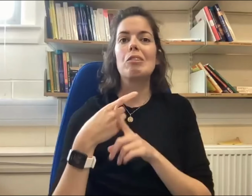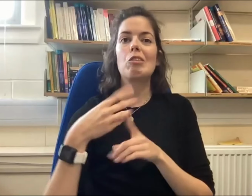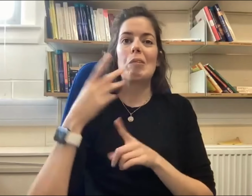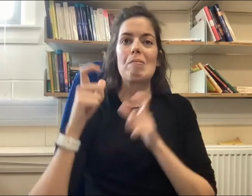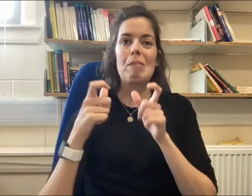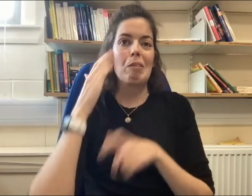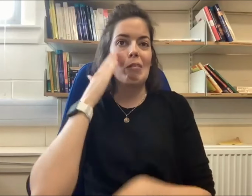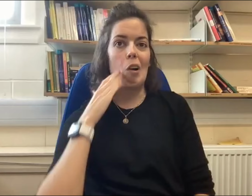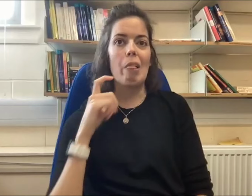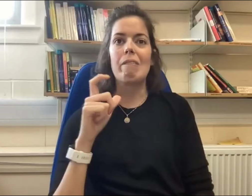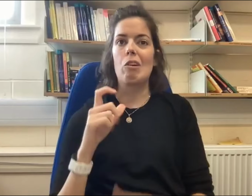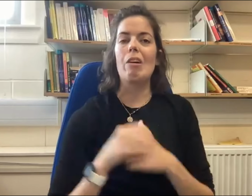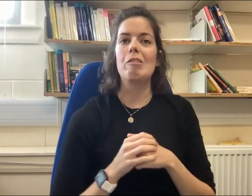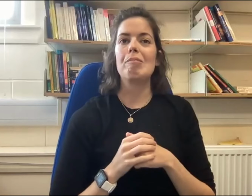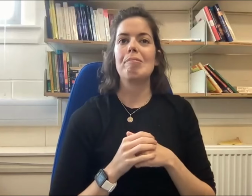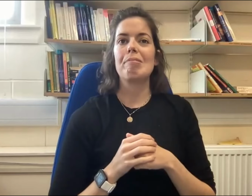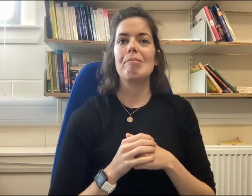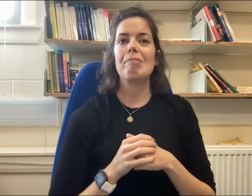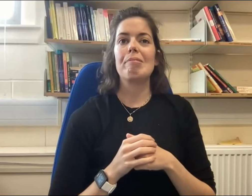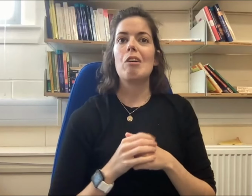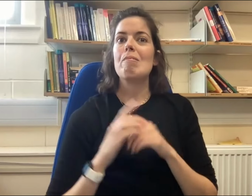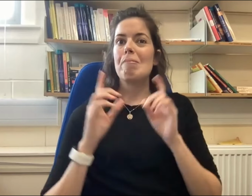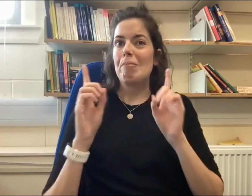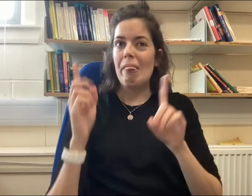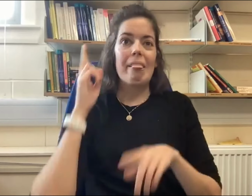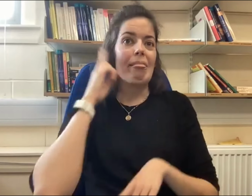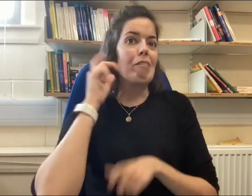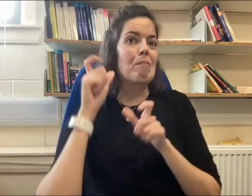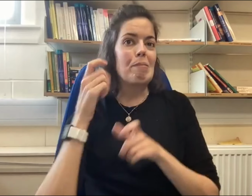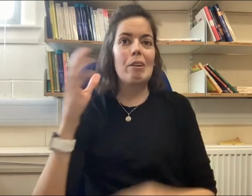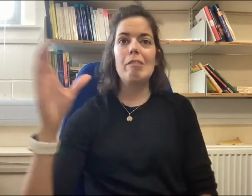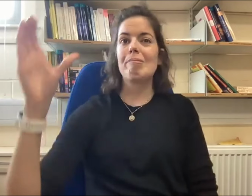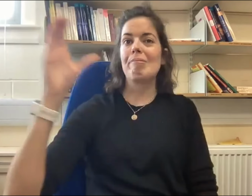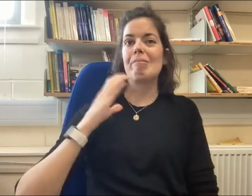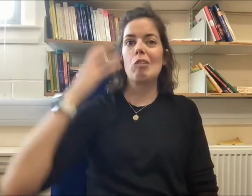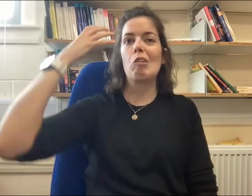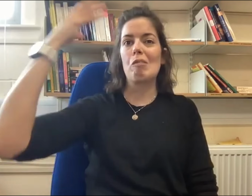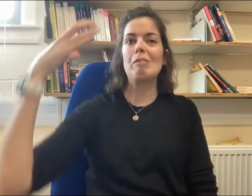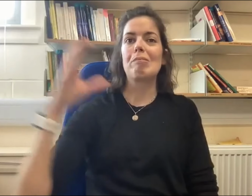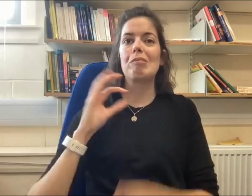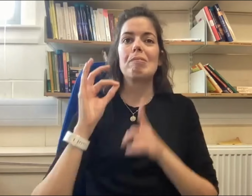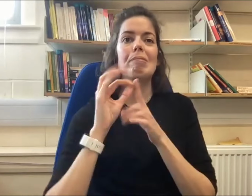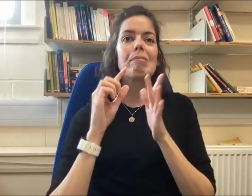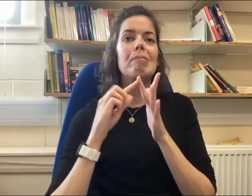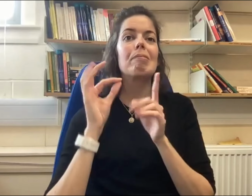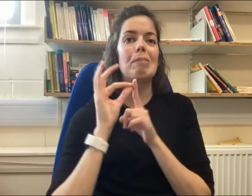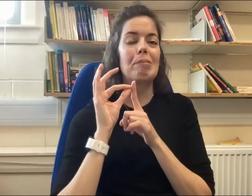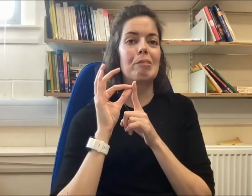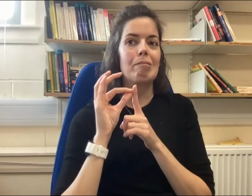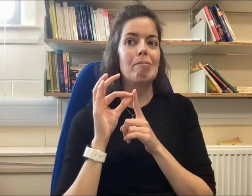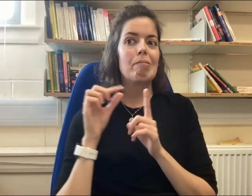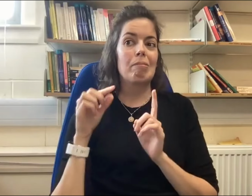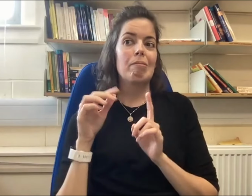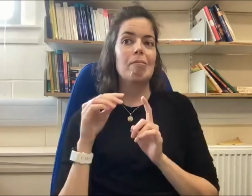disproportionate impact on disabled people, people of colour and queer people. But of course, deaf people